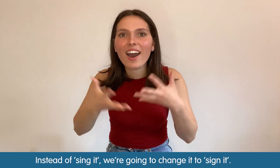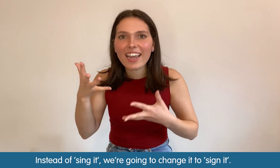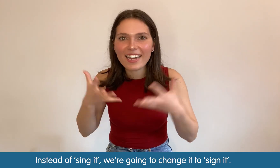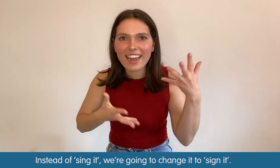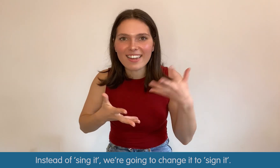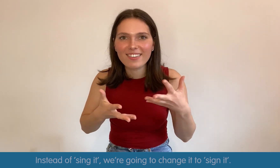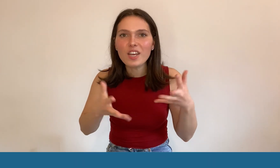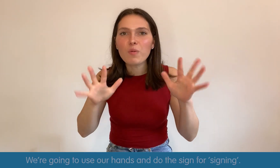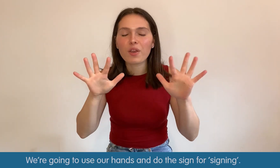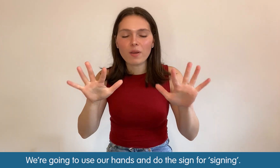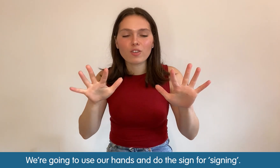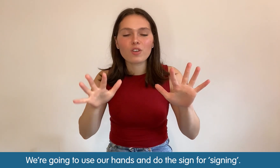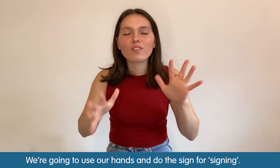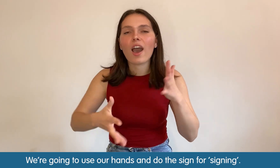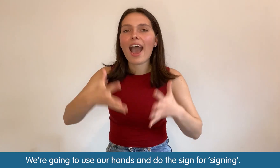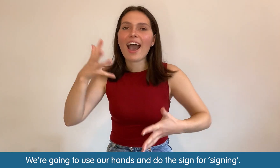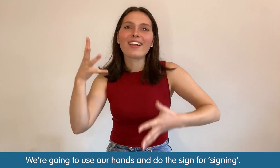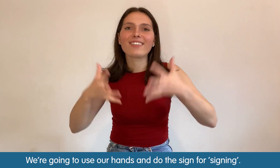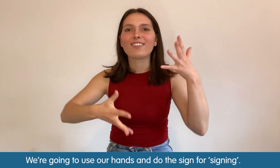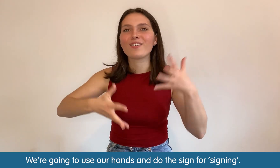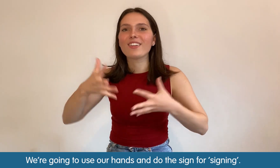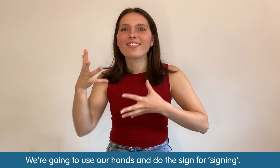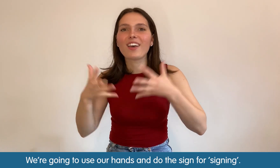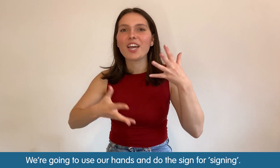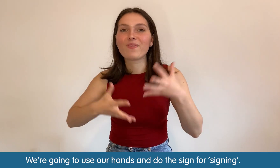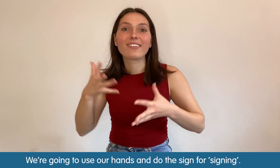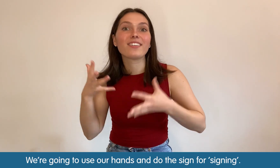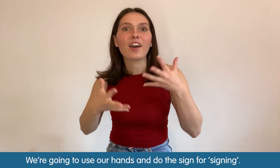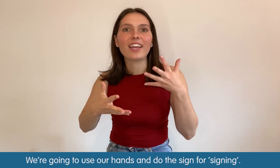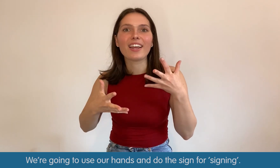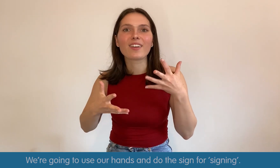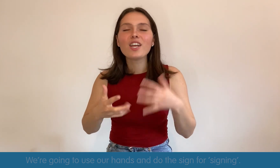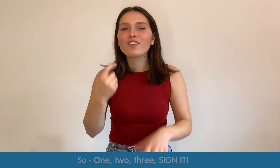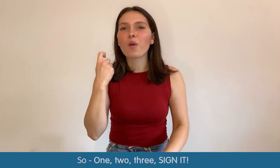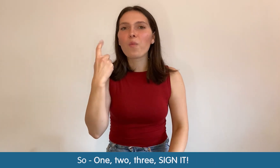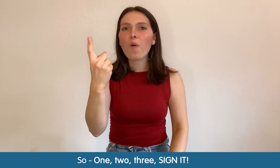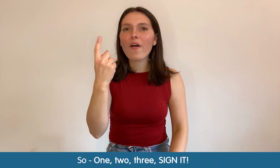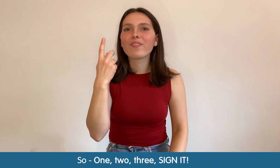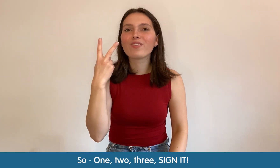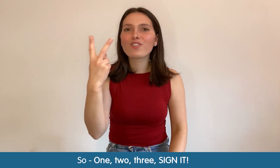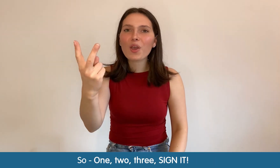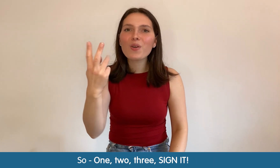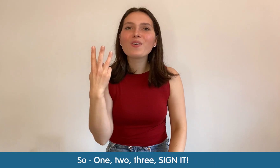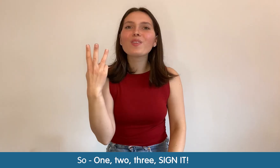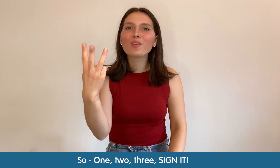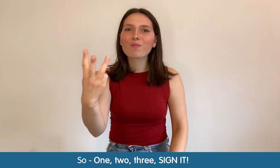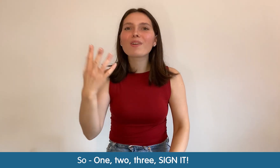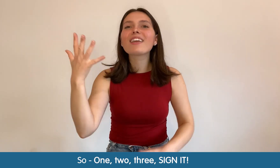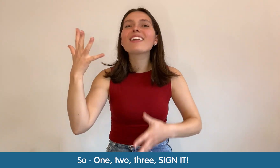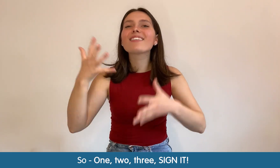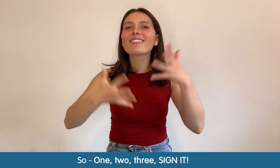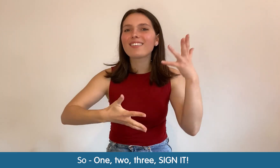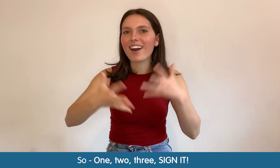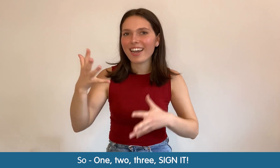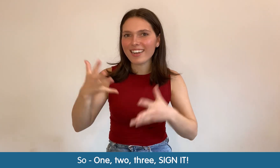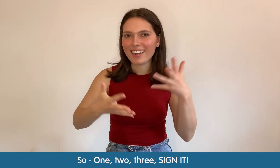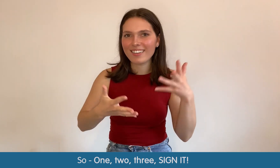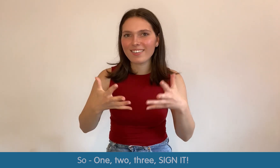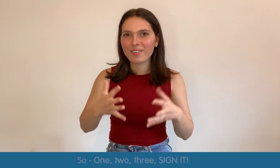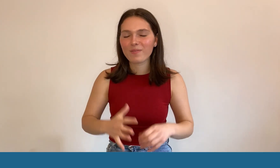sign it. We're going to use our hand and do the sign for signing. So 1, 2, 3, sign it. We